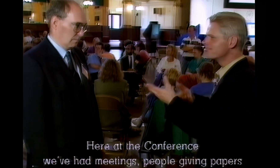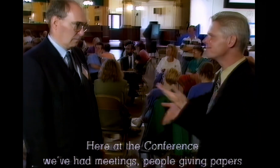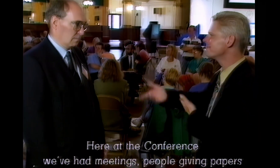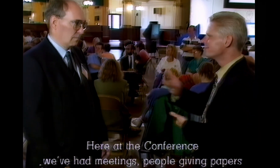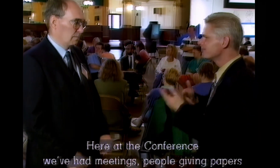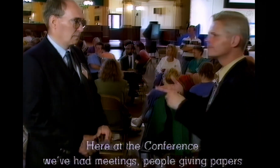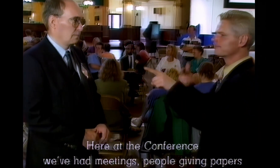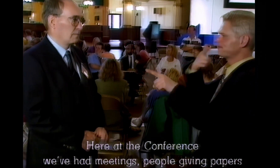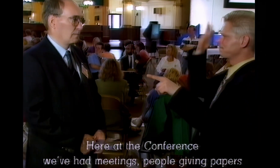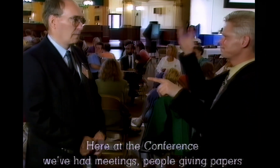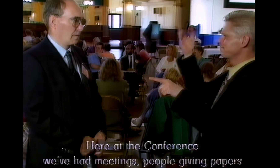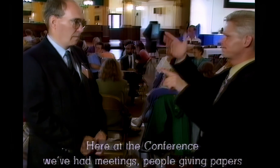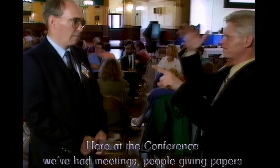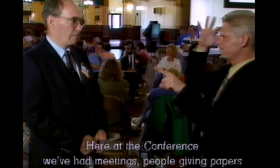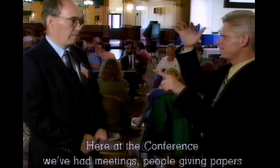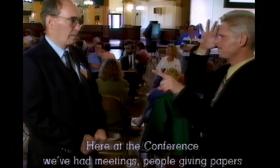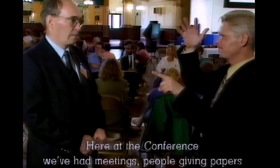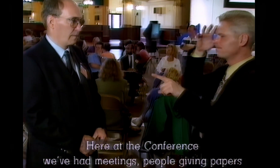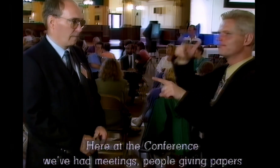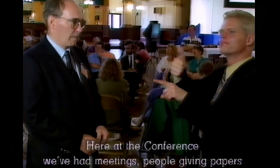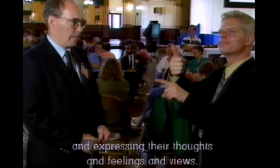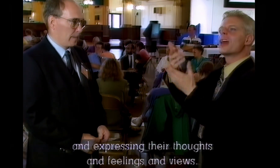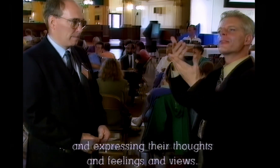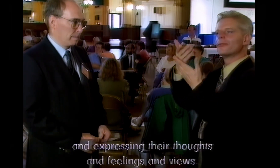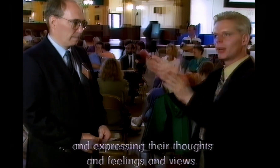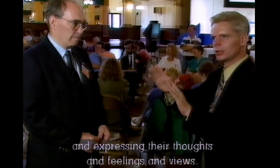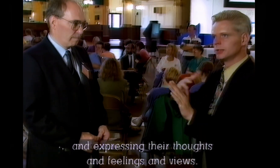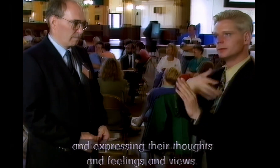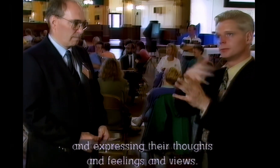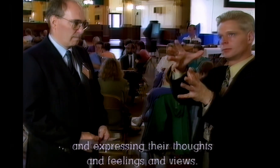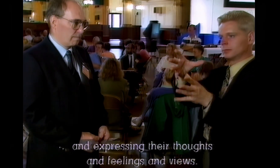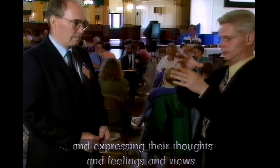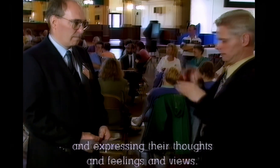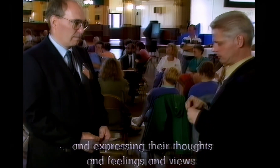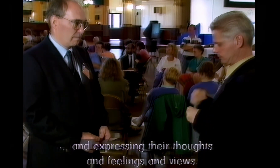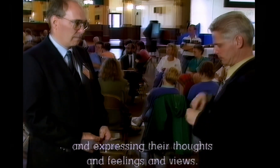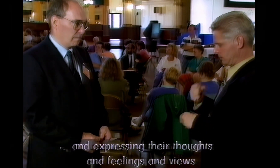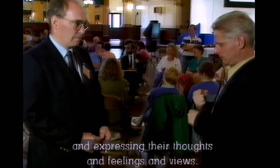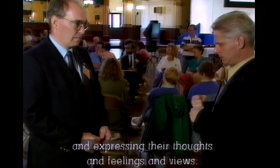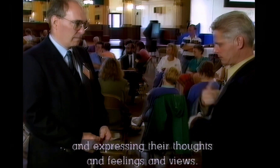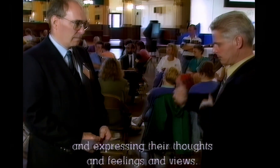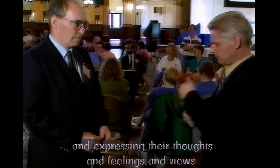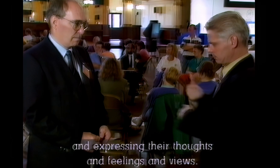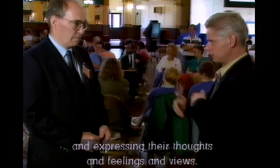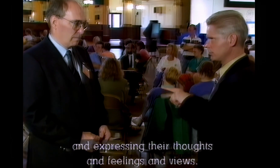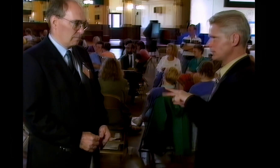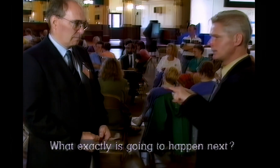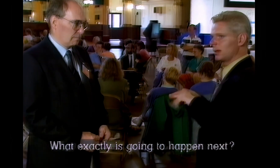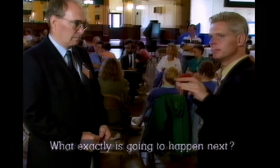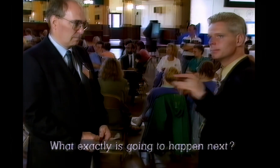Now, here at the conference, we've had meetings, we've had people giving papers and expressing their thoughts and feelings and views. And then, you know,